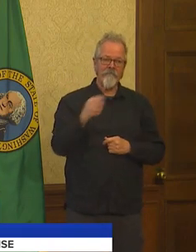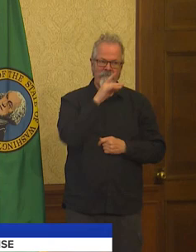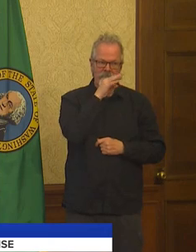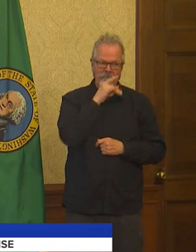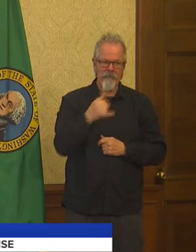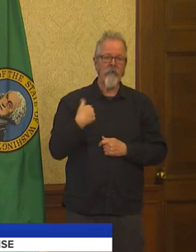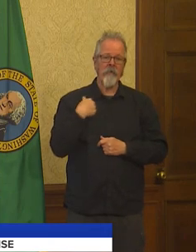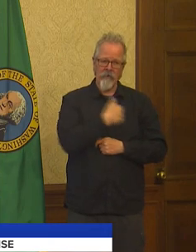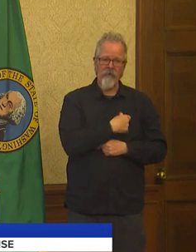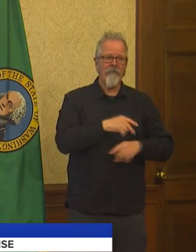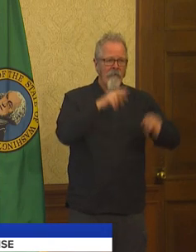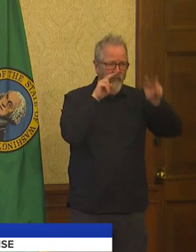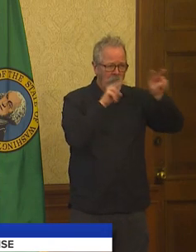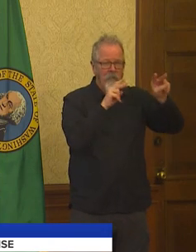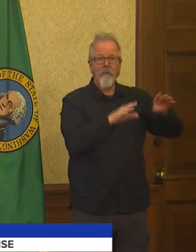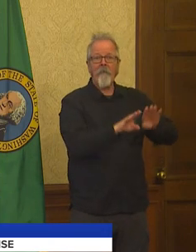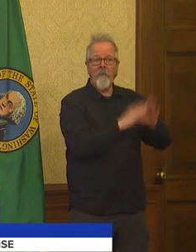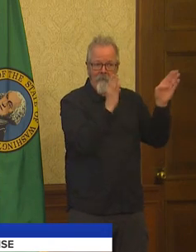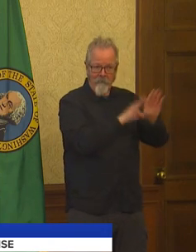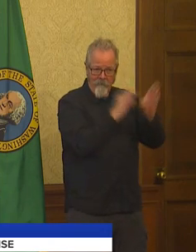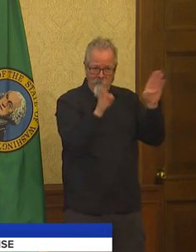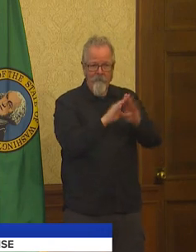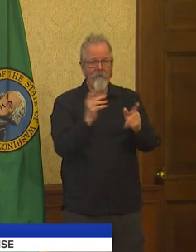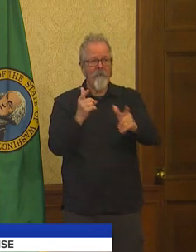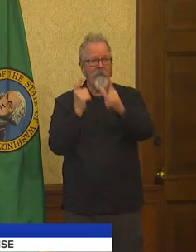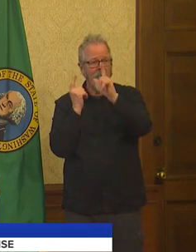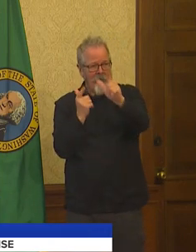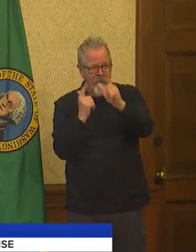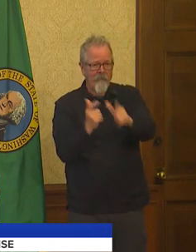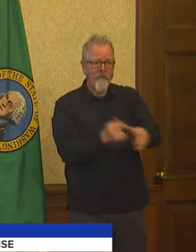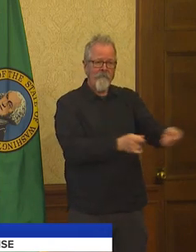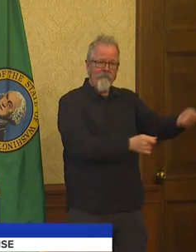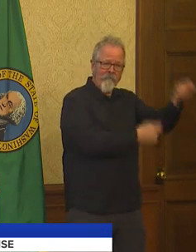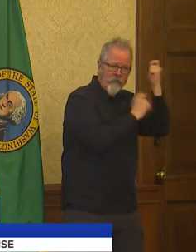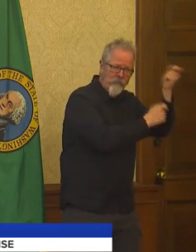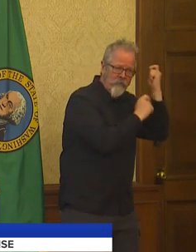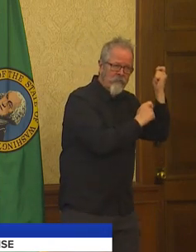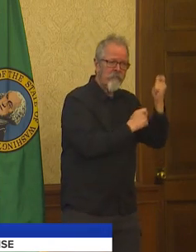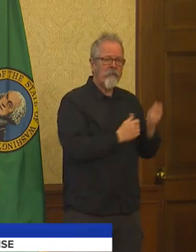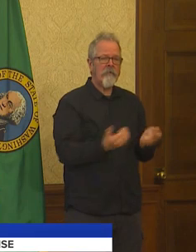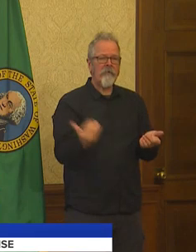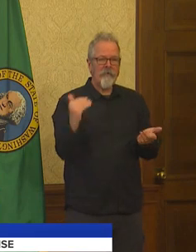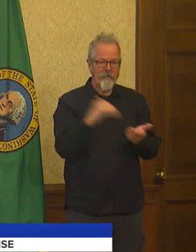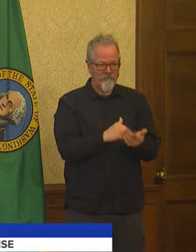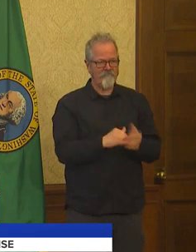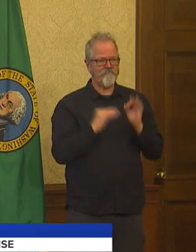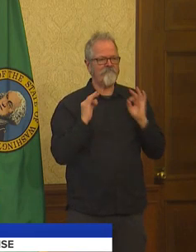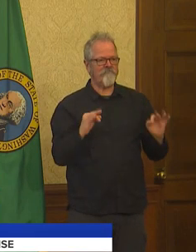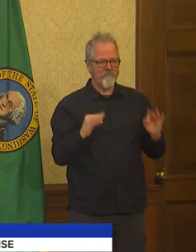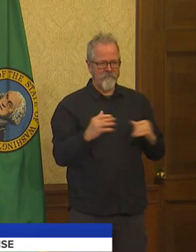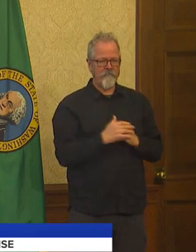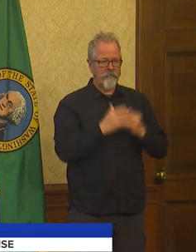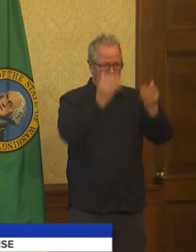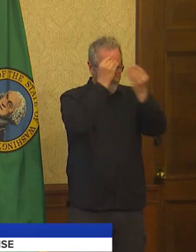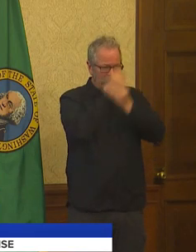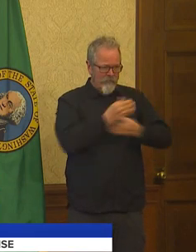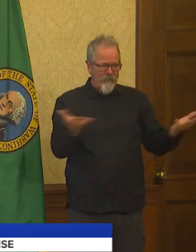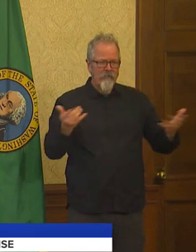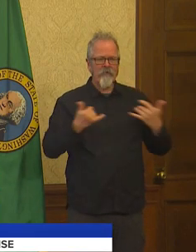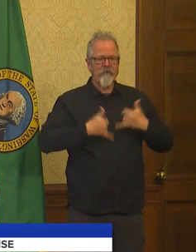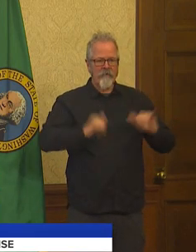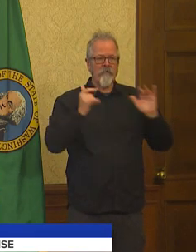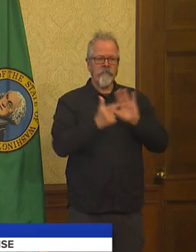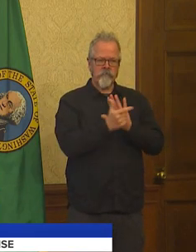year. There are some restrictions. There's no camping allowed on our land, and we still are working with local officials and health professionals